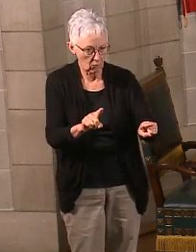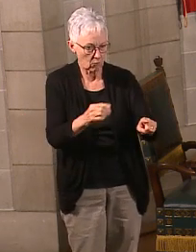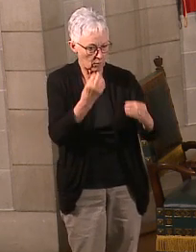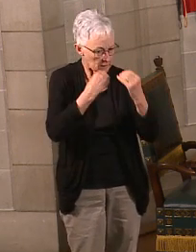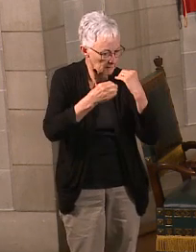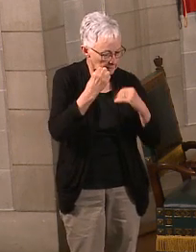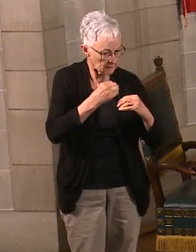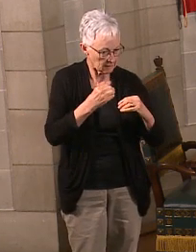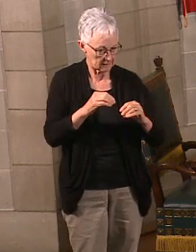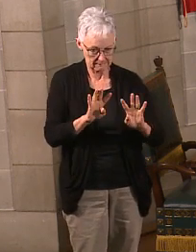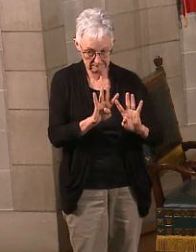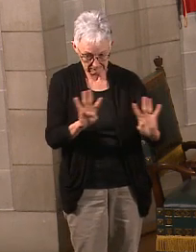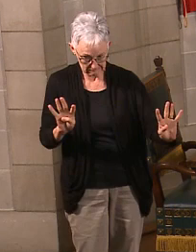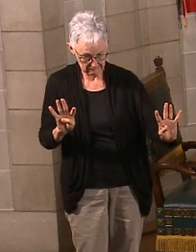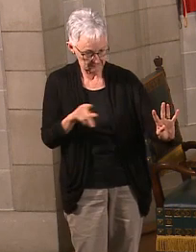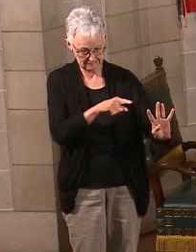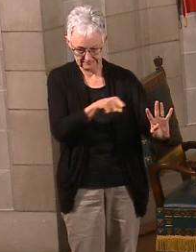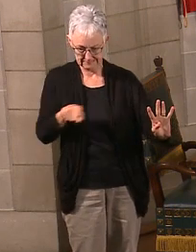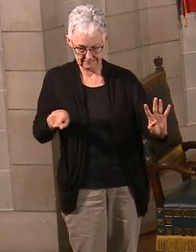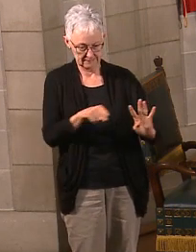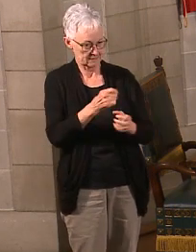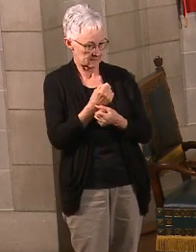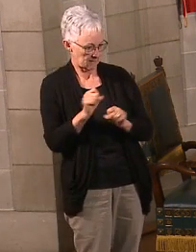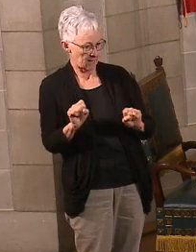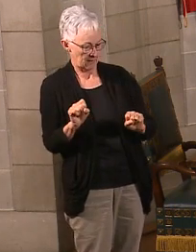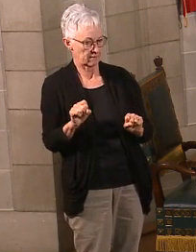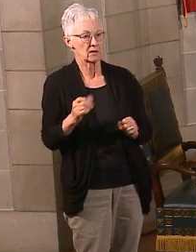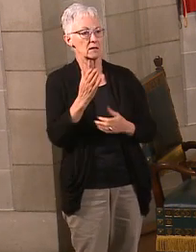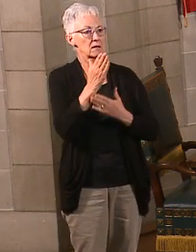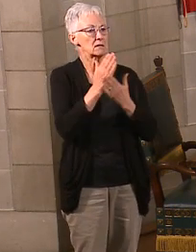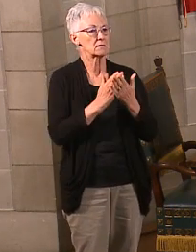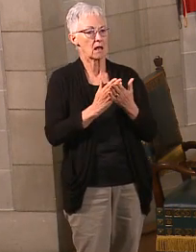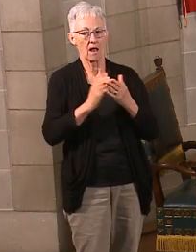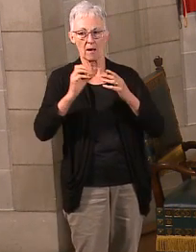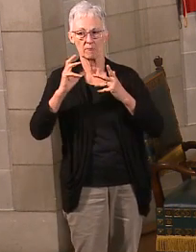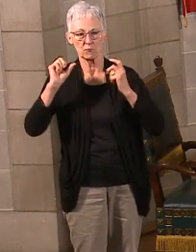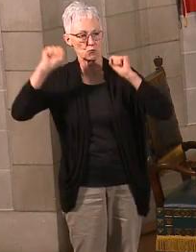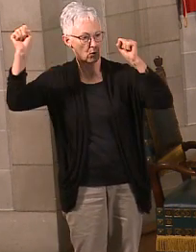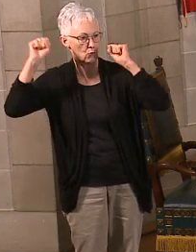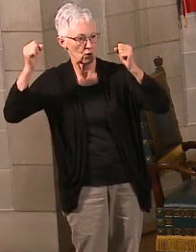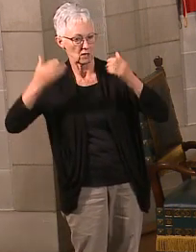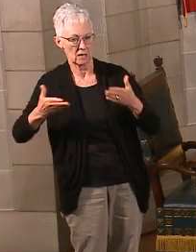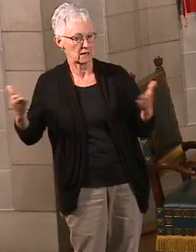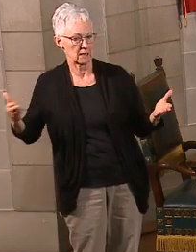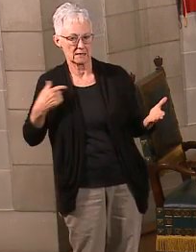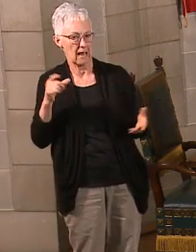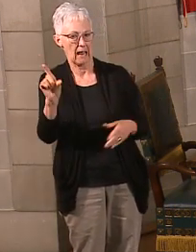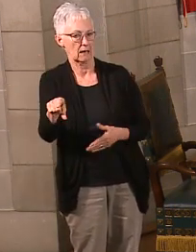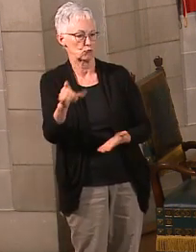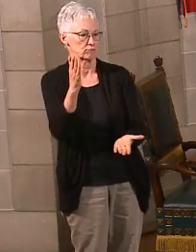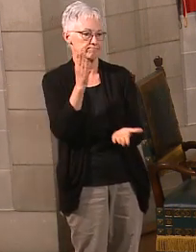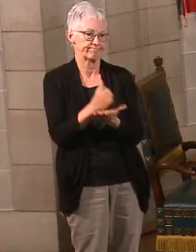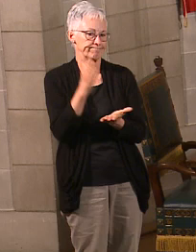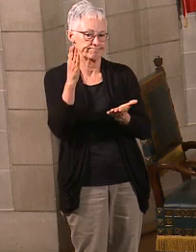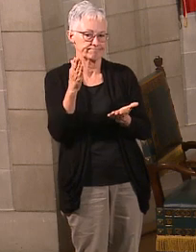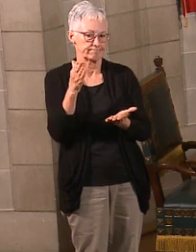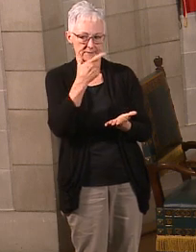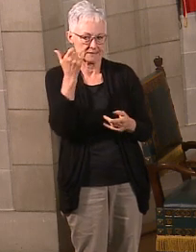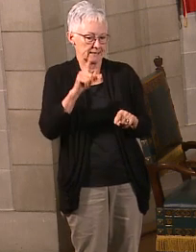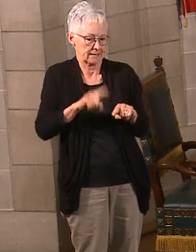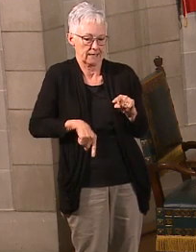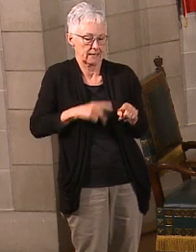knew we just couldn't provide a reasonable amount of social distancing. On operations, one of the most critical pieces of managing